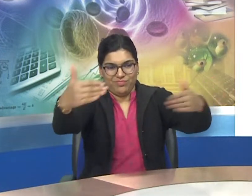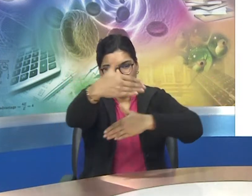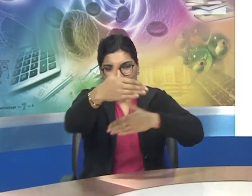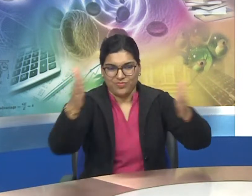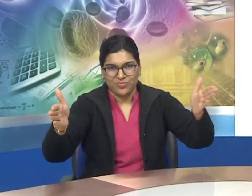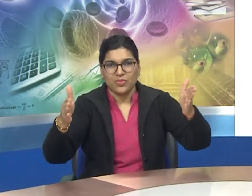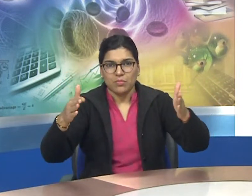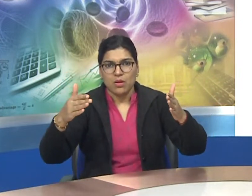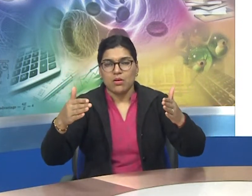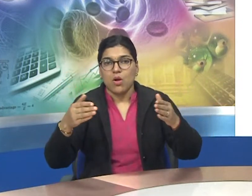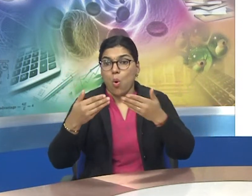Ranches.